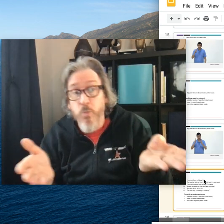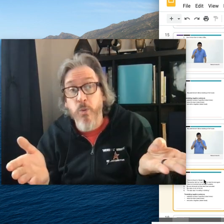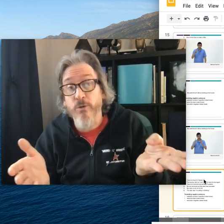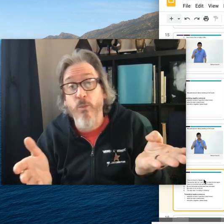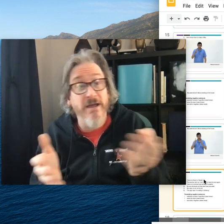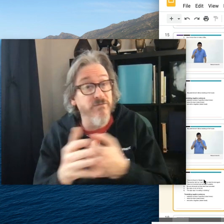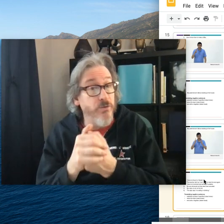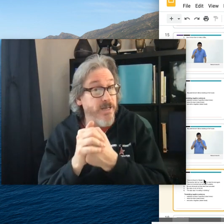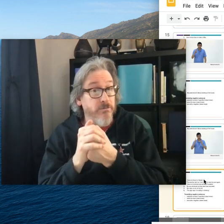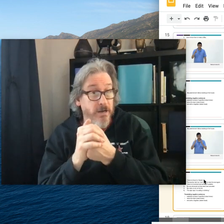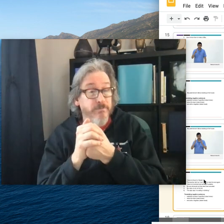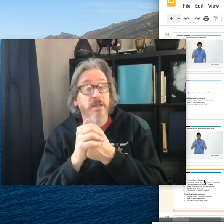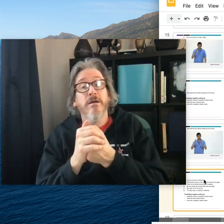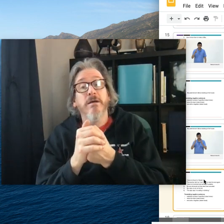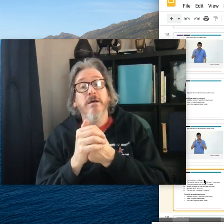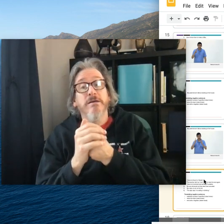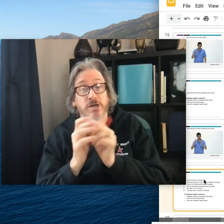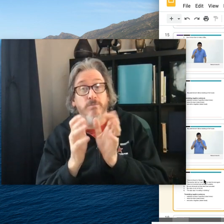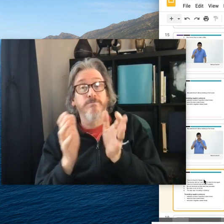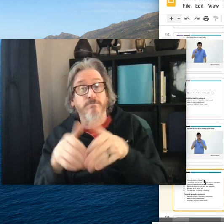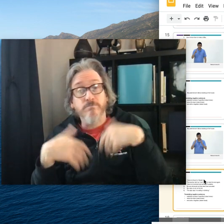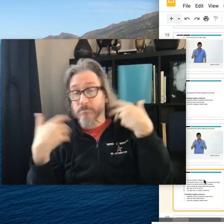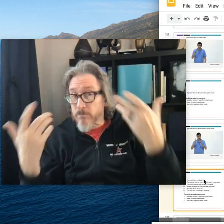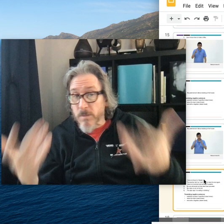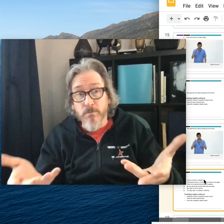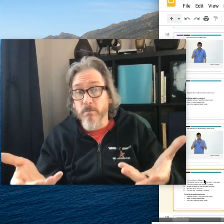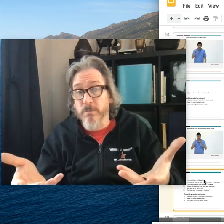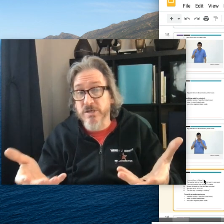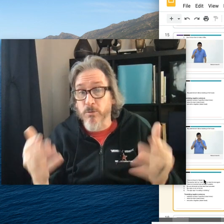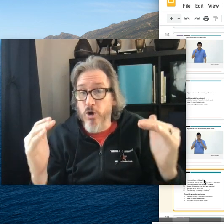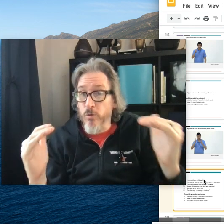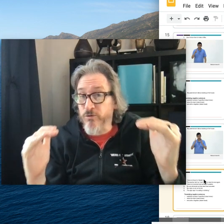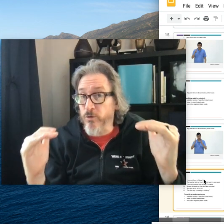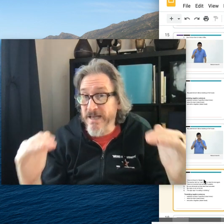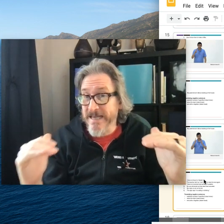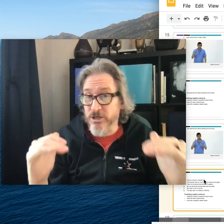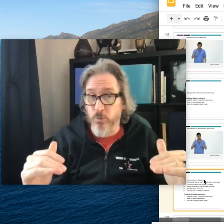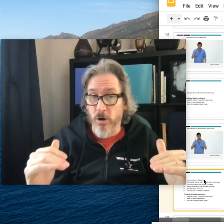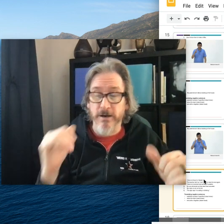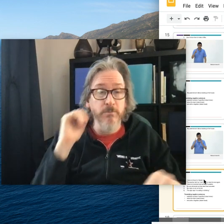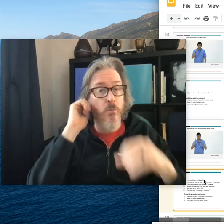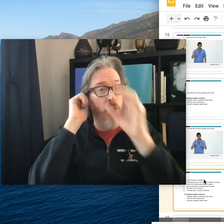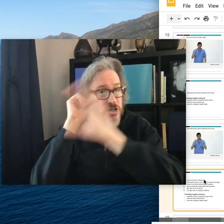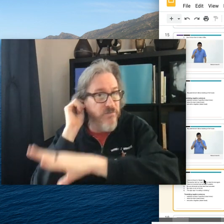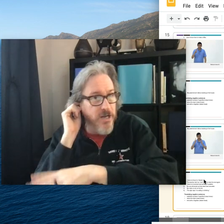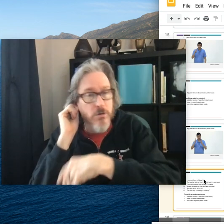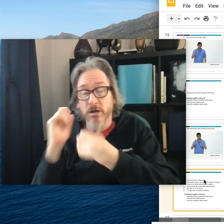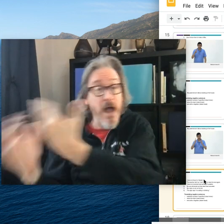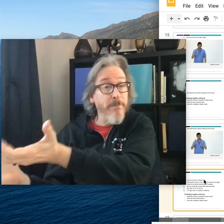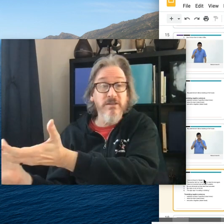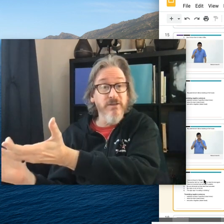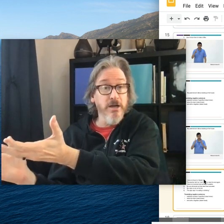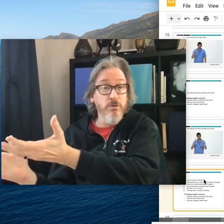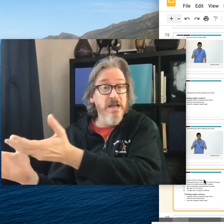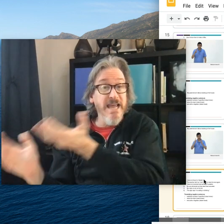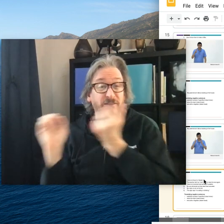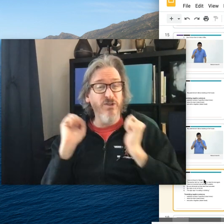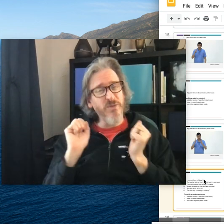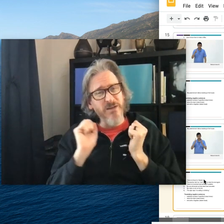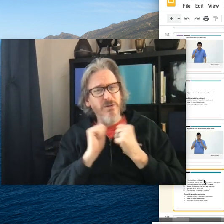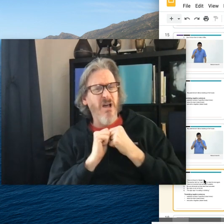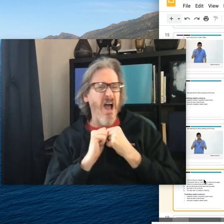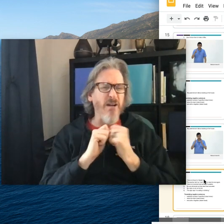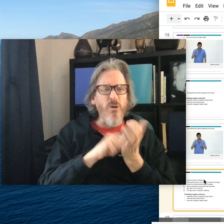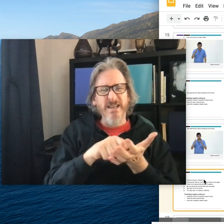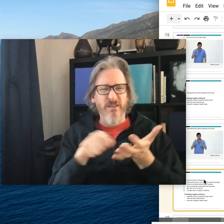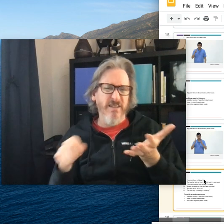That's one way of doing it, right? So go through each one, watch the video, copy the video. If